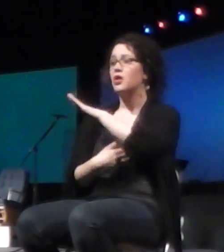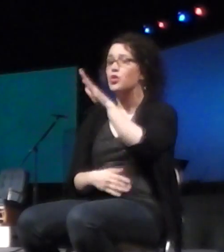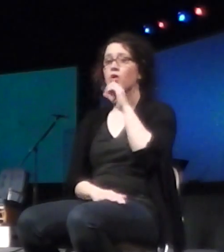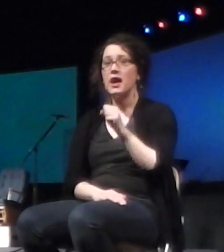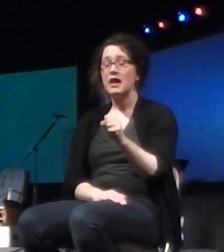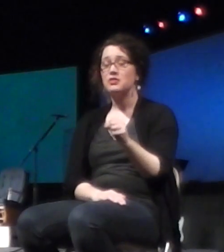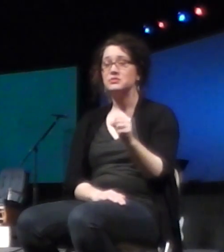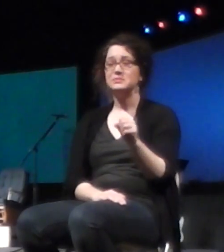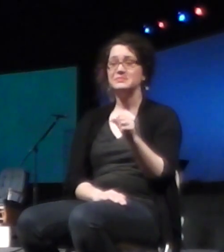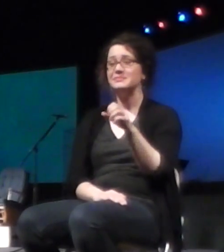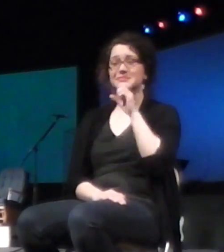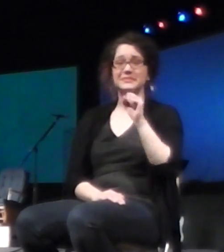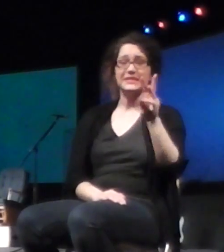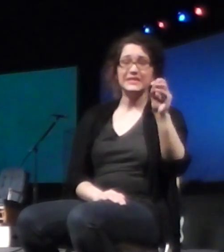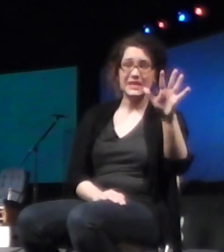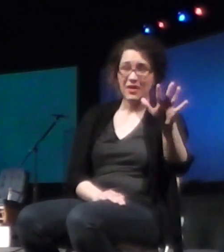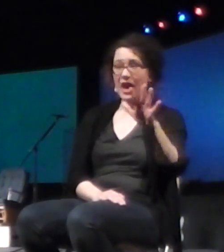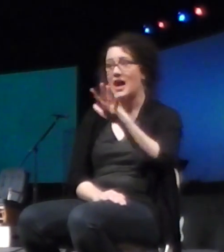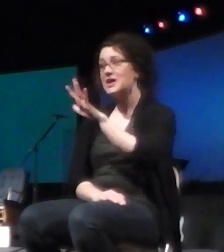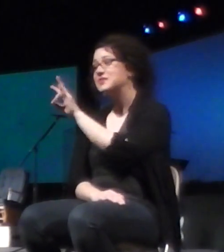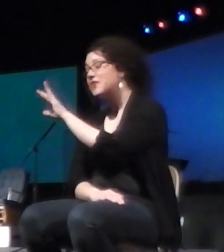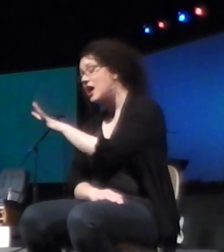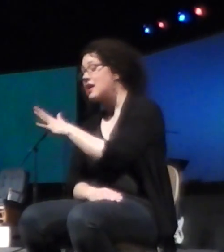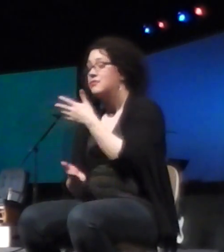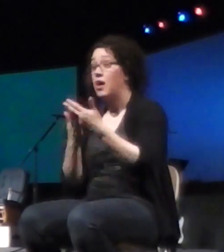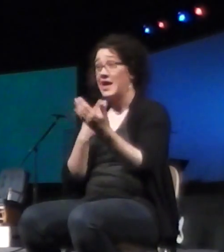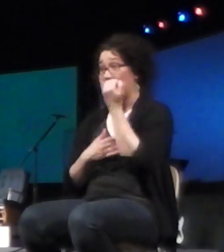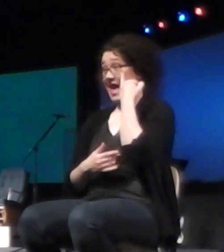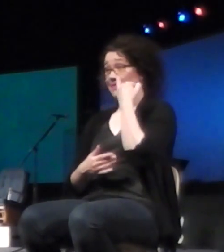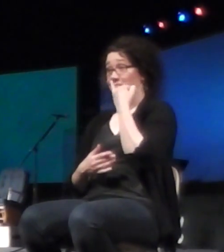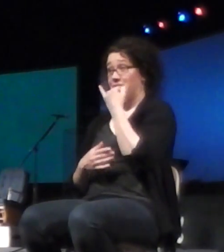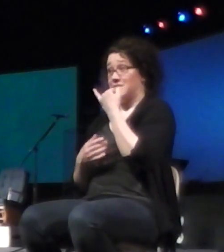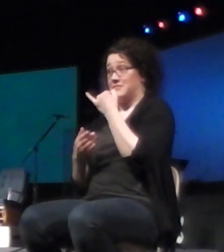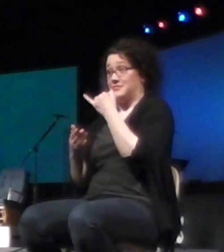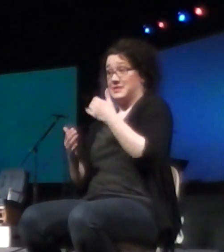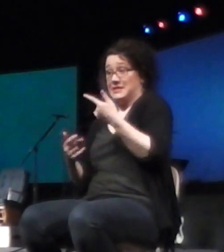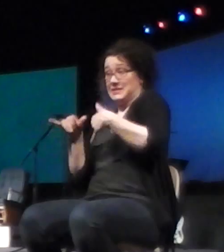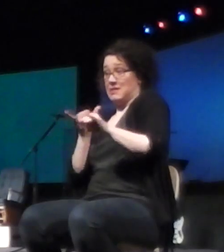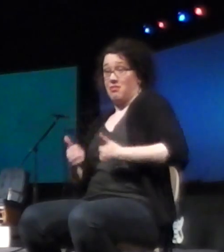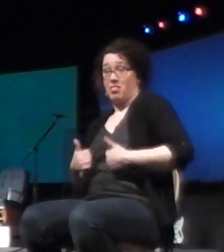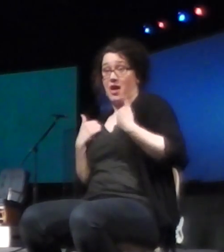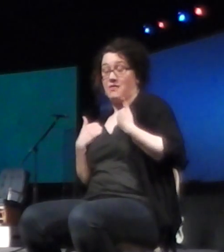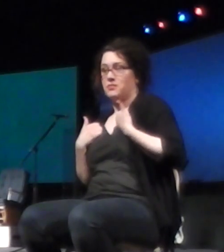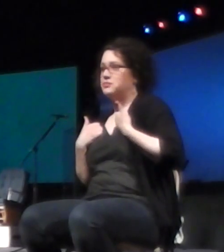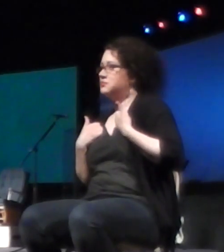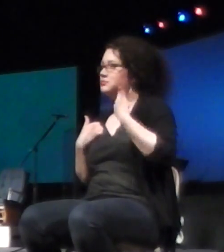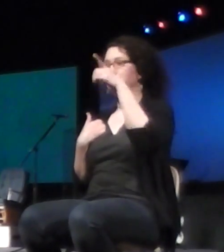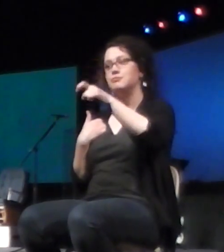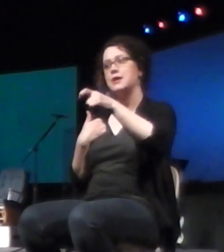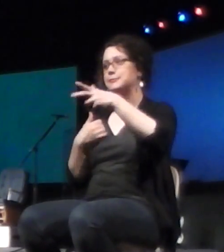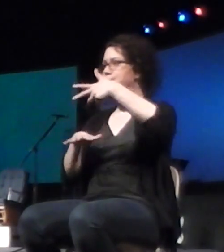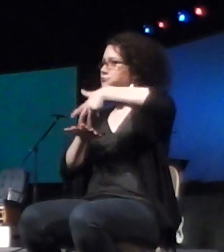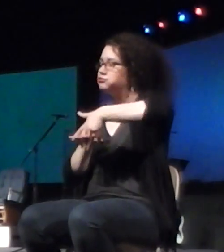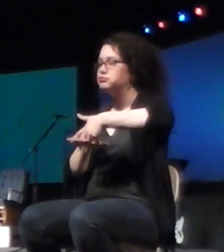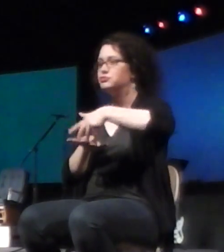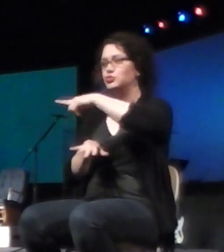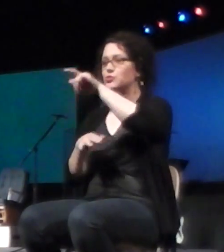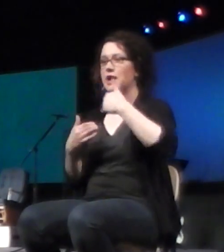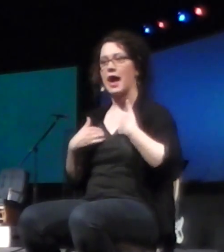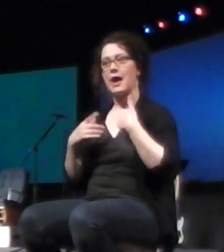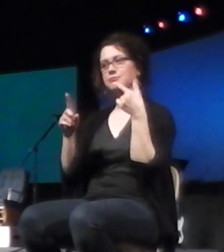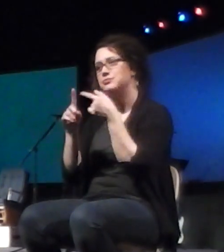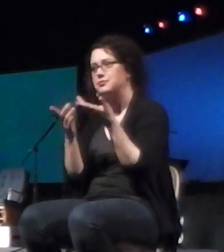you're not dead yet, if I'm not doing your funeral, then you must still have a purpose here. And so we're calling everyone so there would be